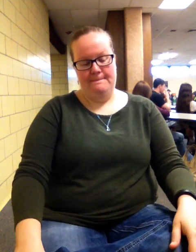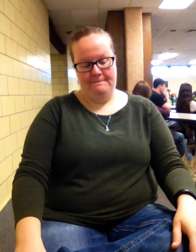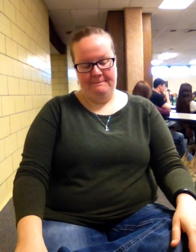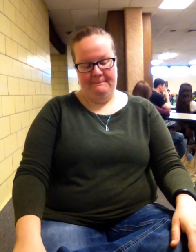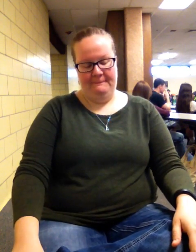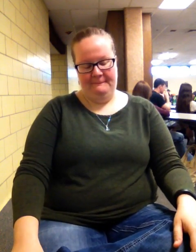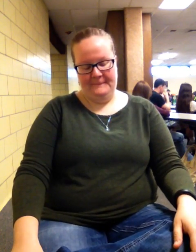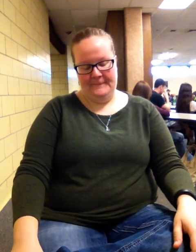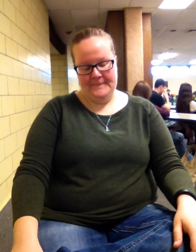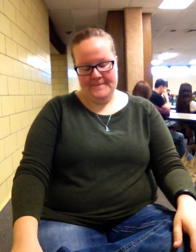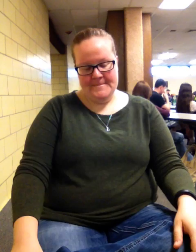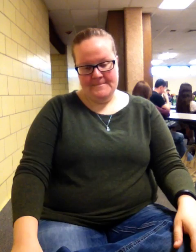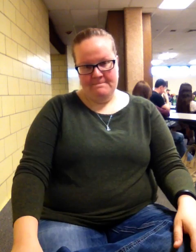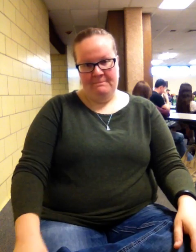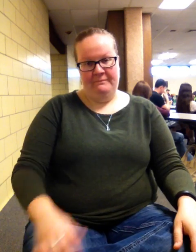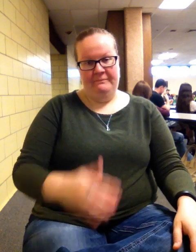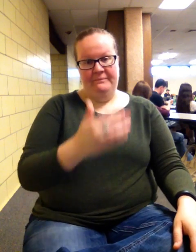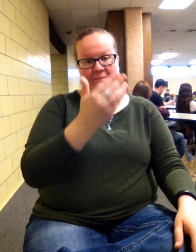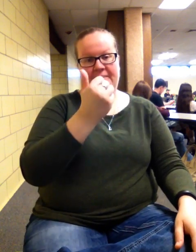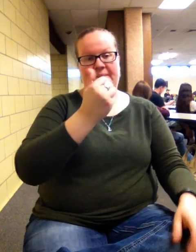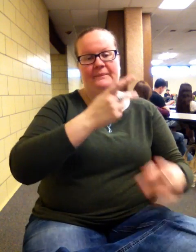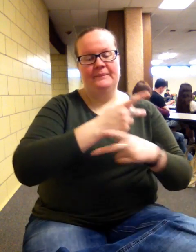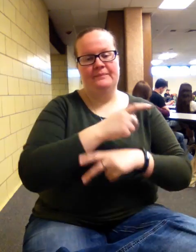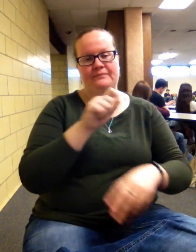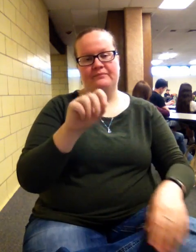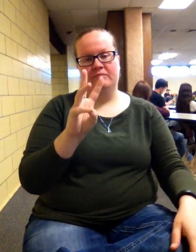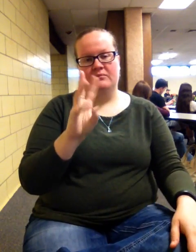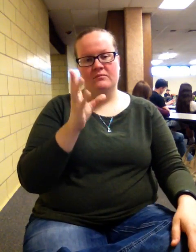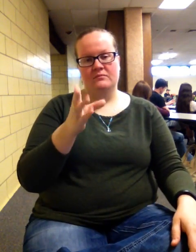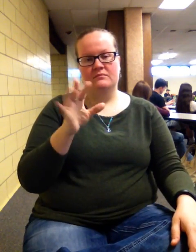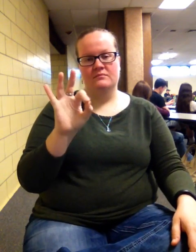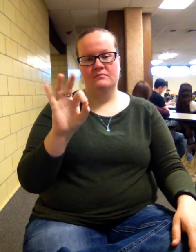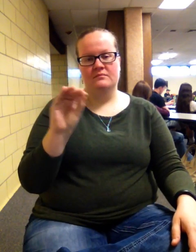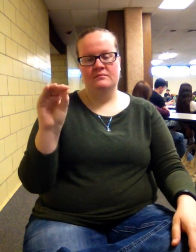15 times 0.6, so that would be 9%